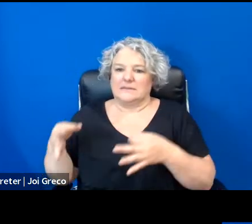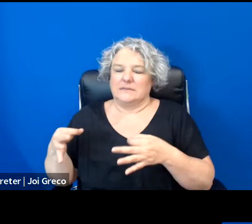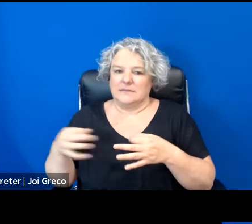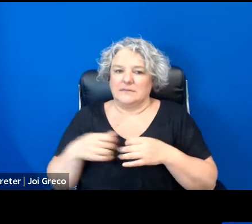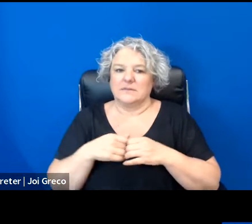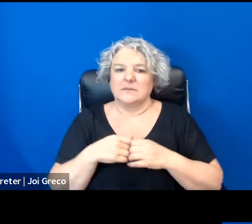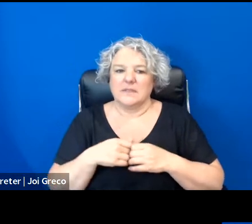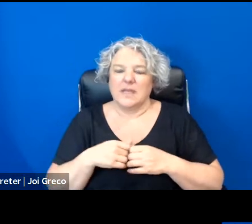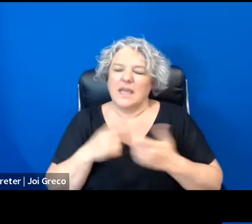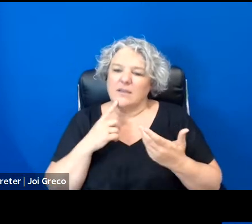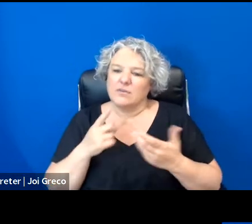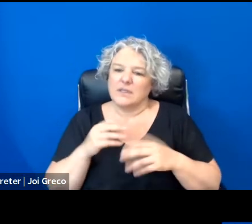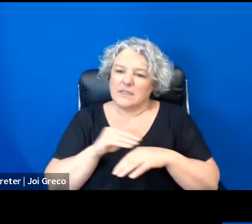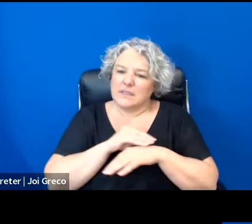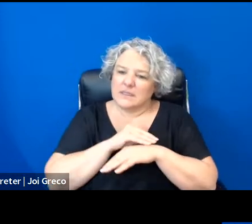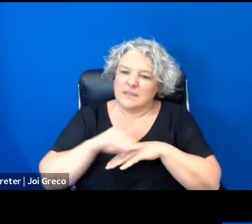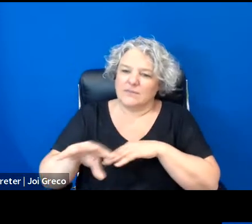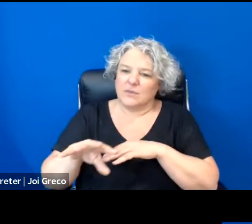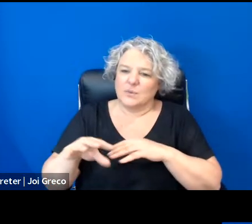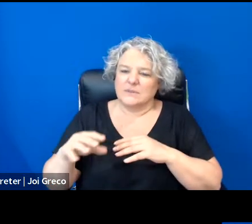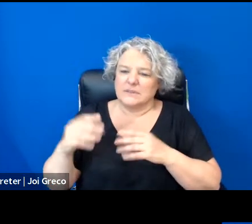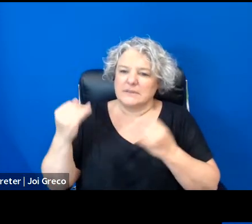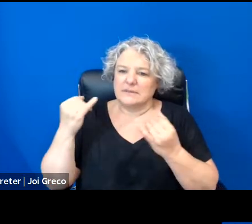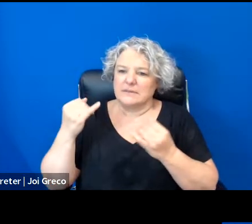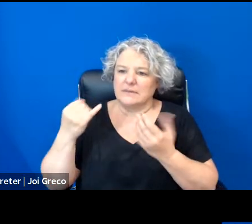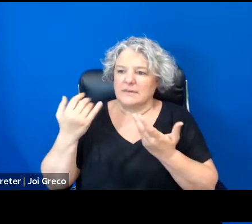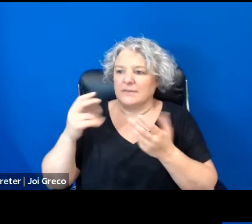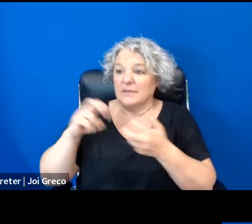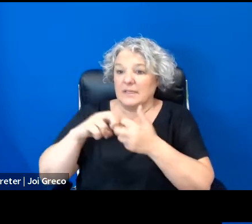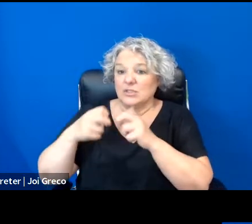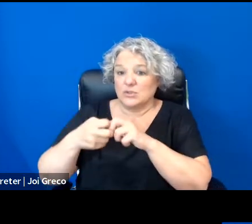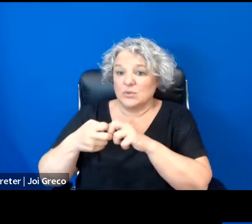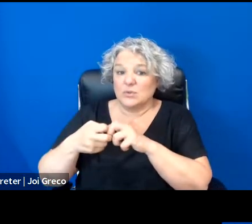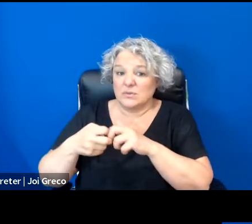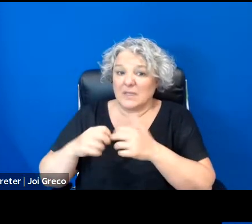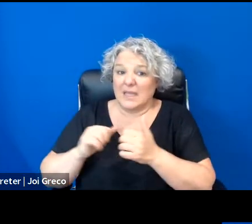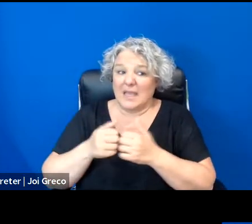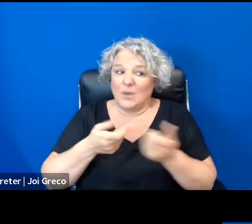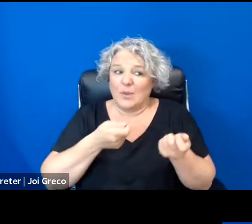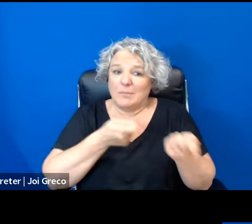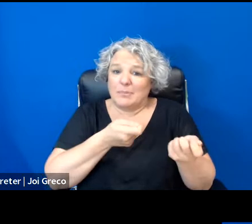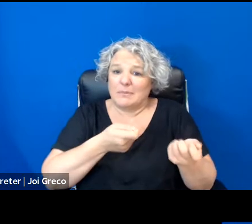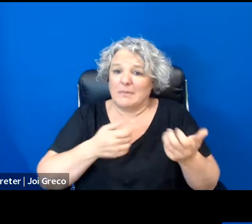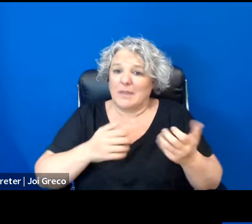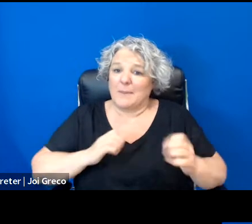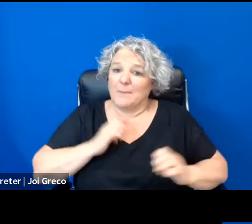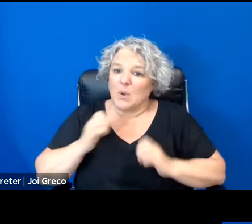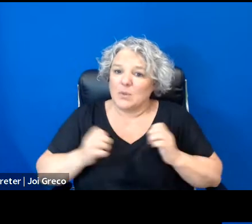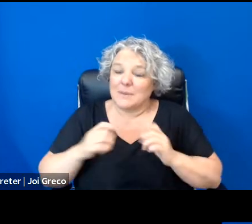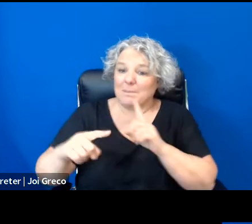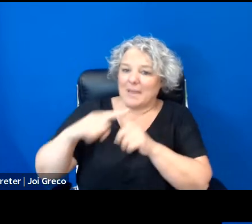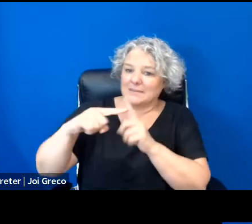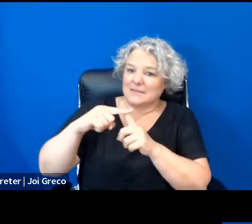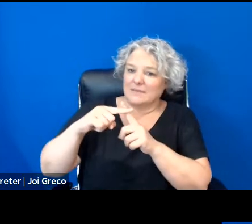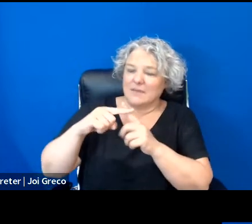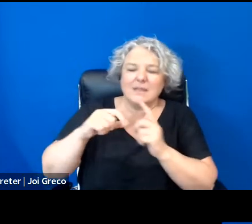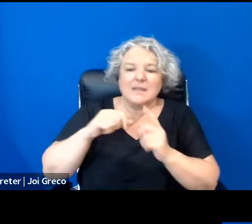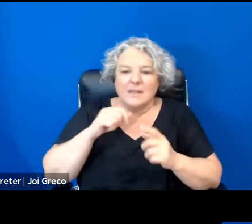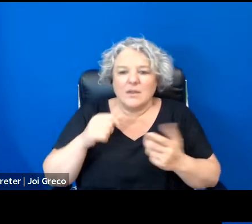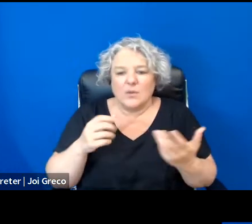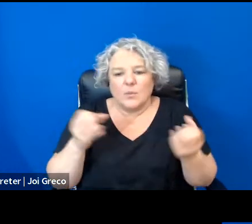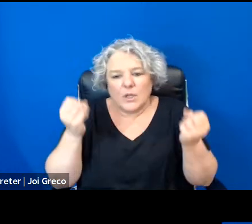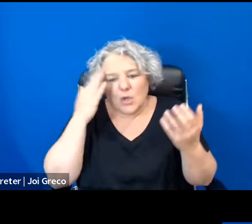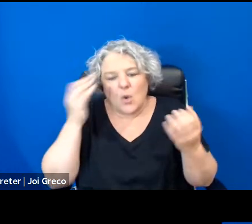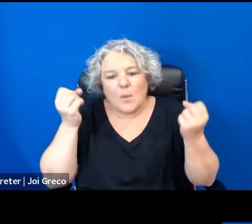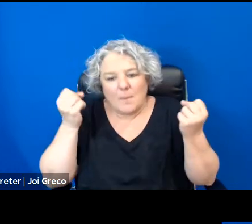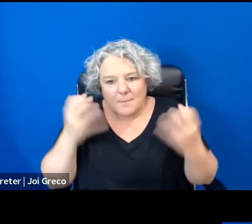issue framing is how to appeal to emotions and appeal to positive emotions. We know a lot about appealing to the